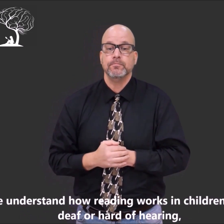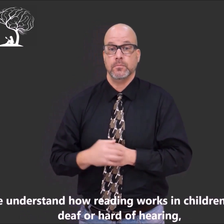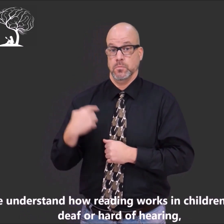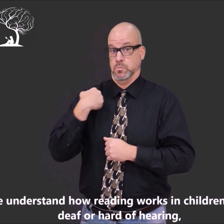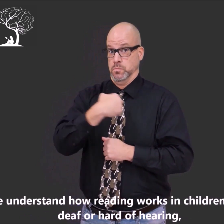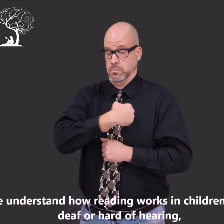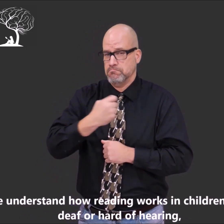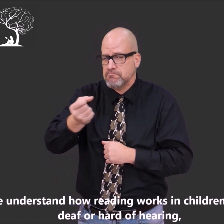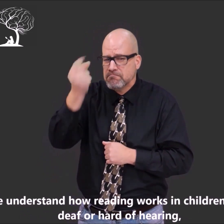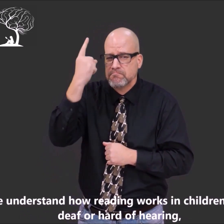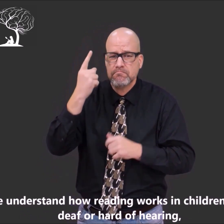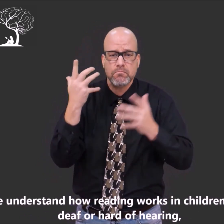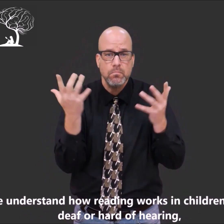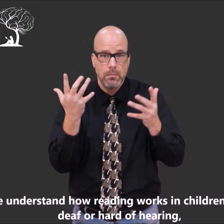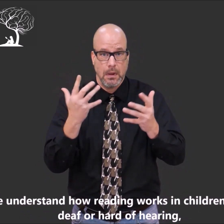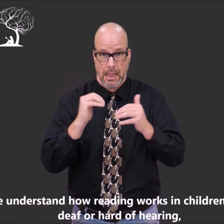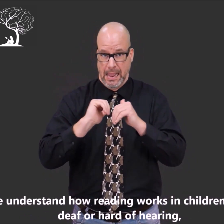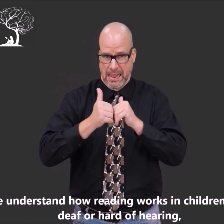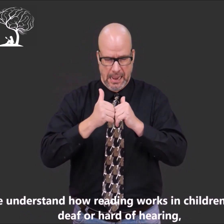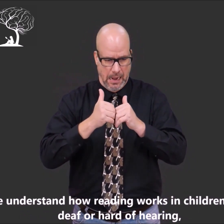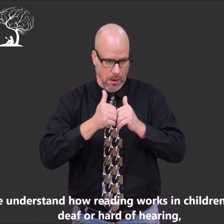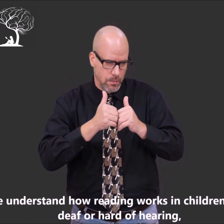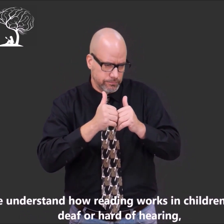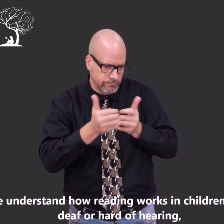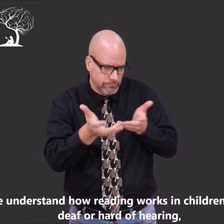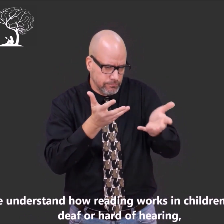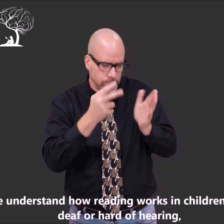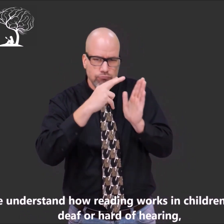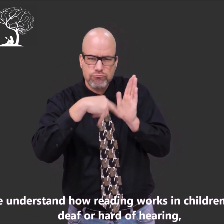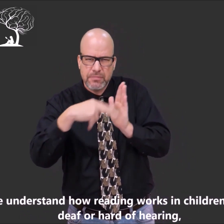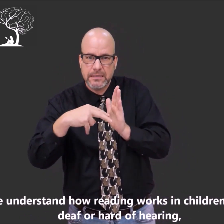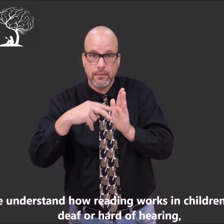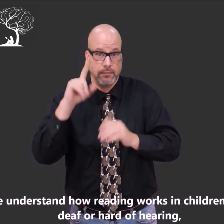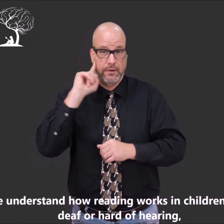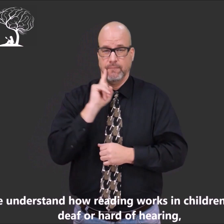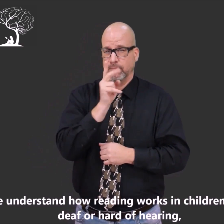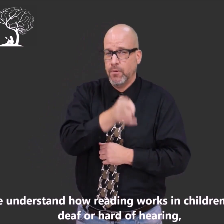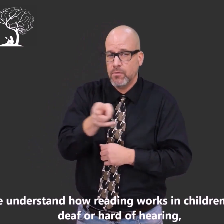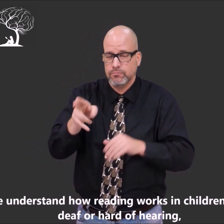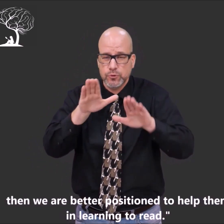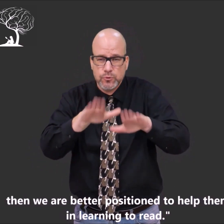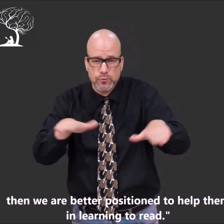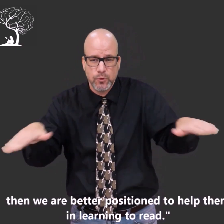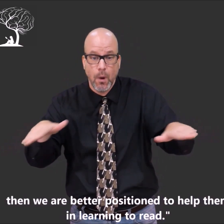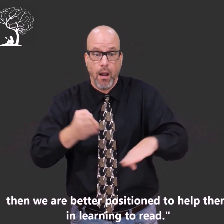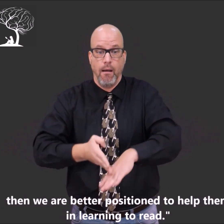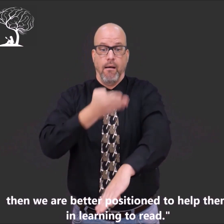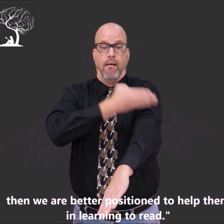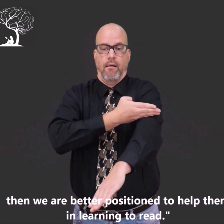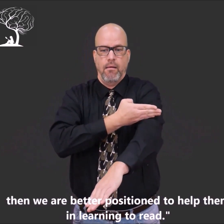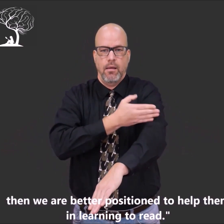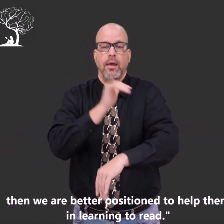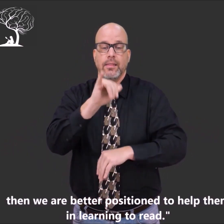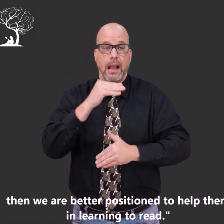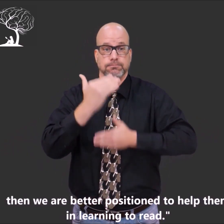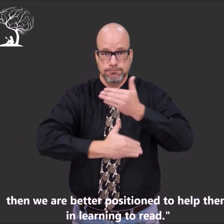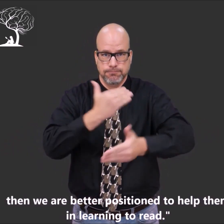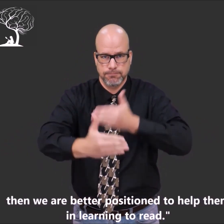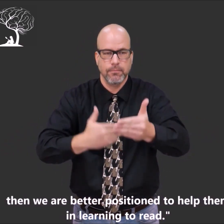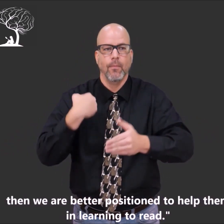If we understand how reading works in children who are deaf or hard of hearing, then we are better positioned to help them in learning to read."